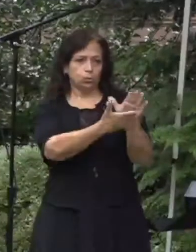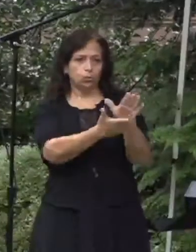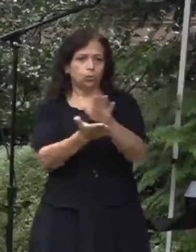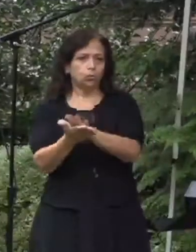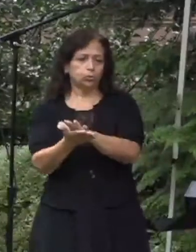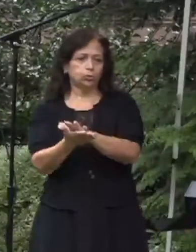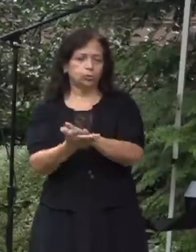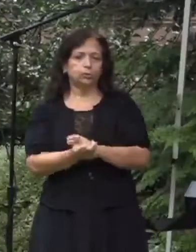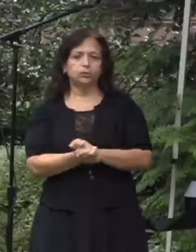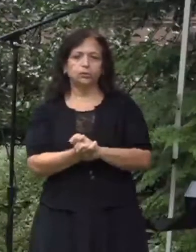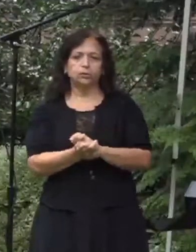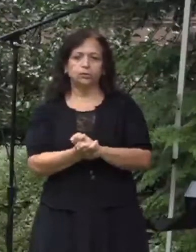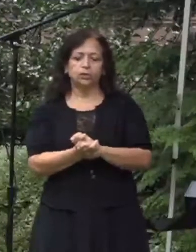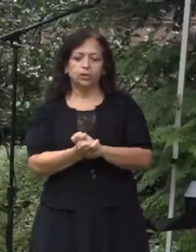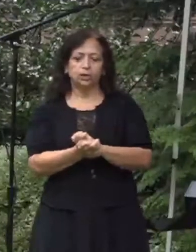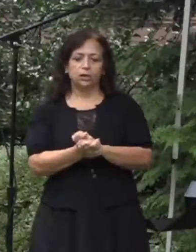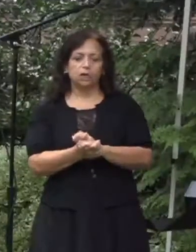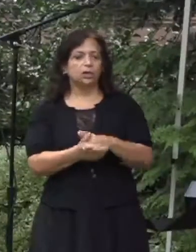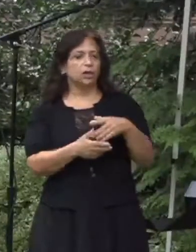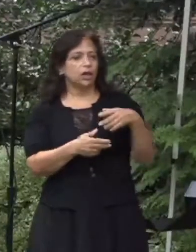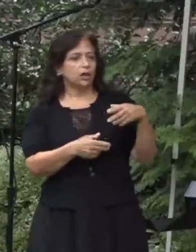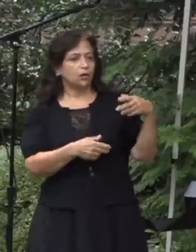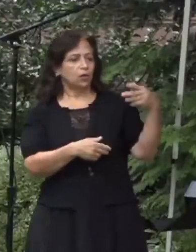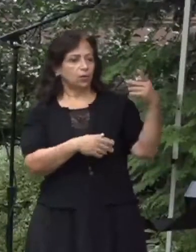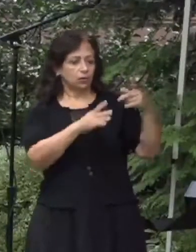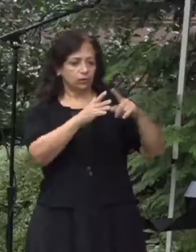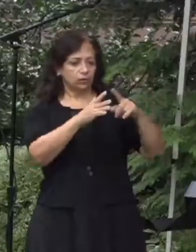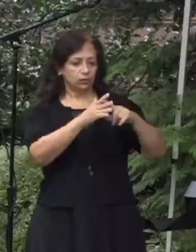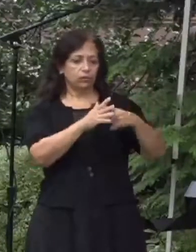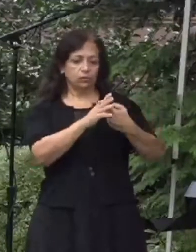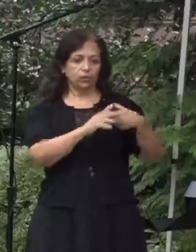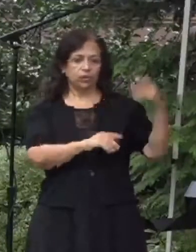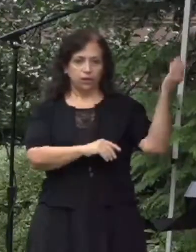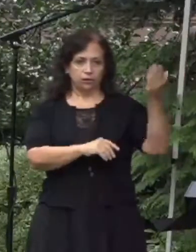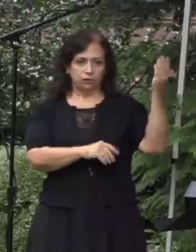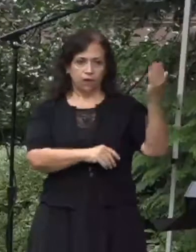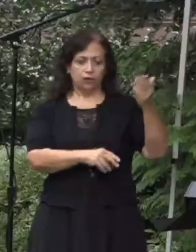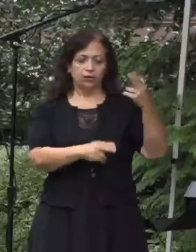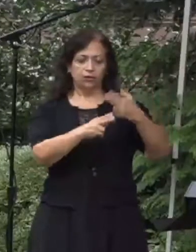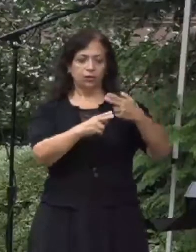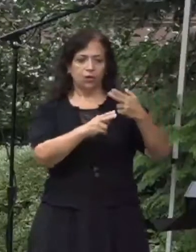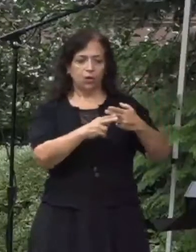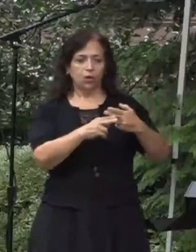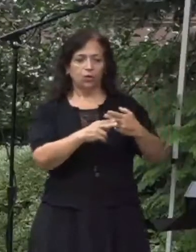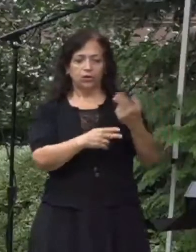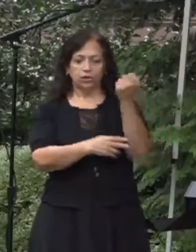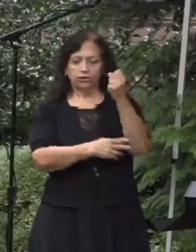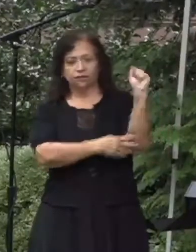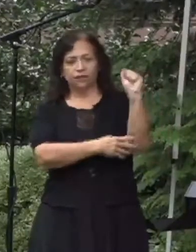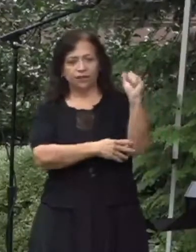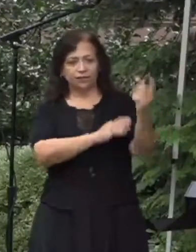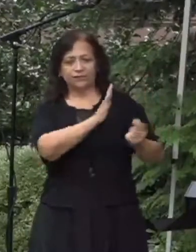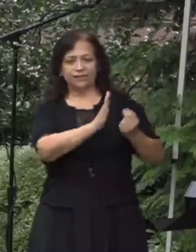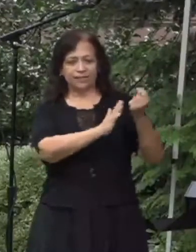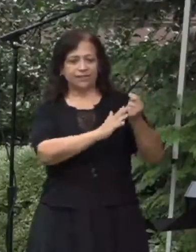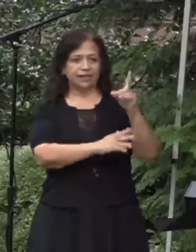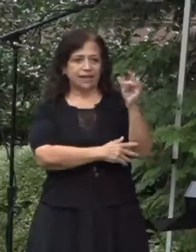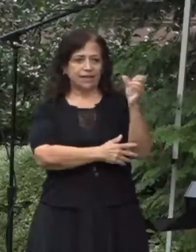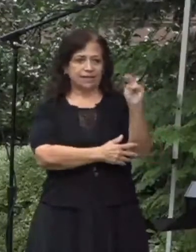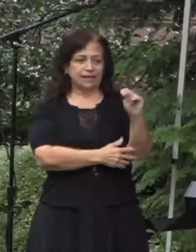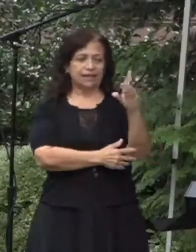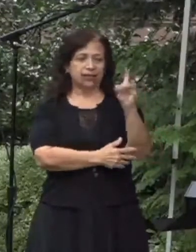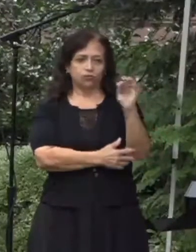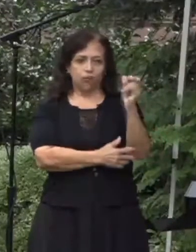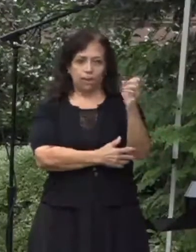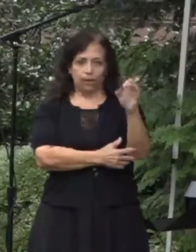schools. In her inaugural address entitled "In Defense of Seasons," Dean